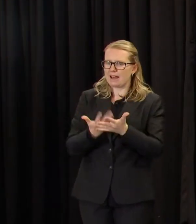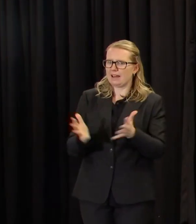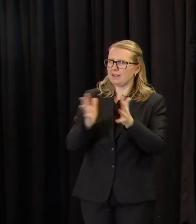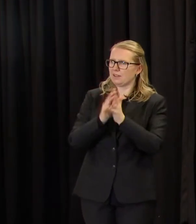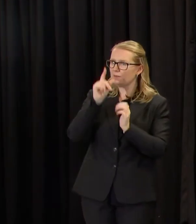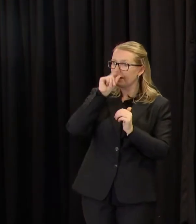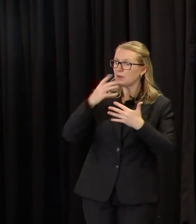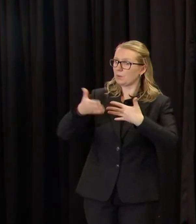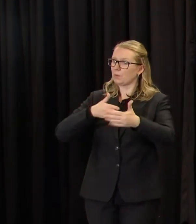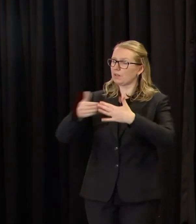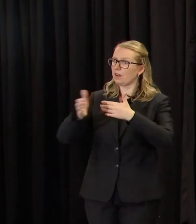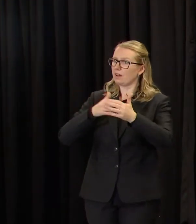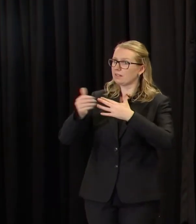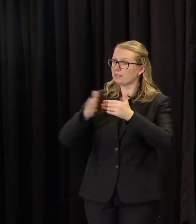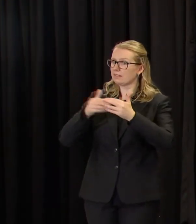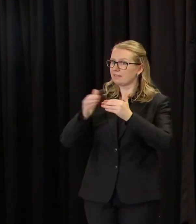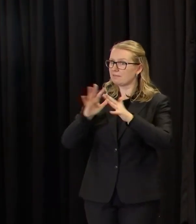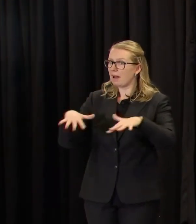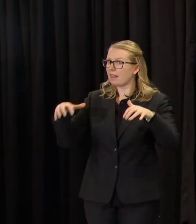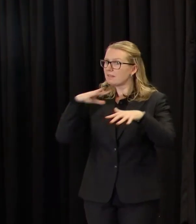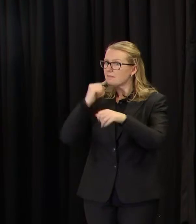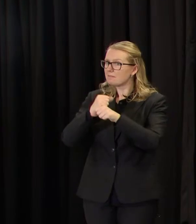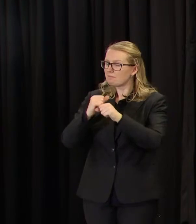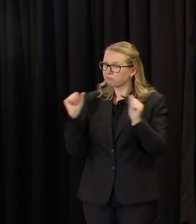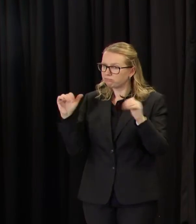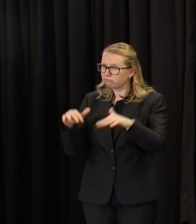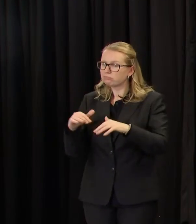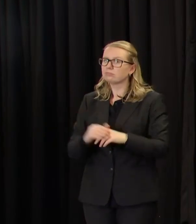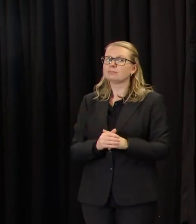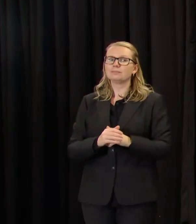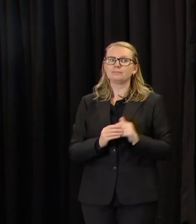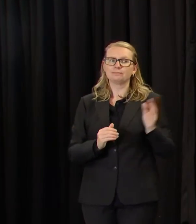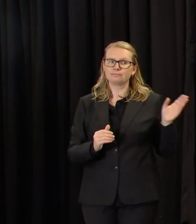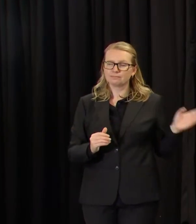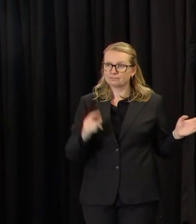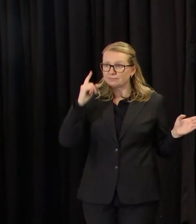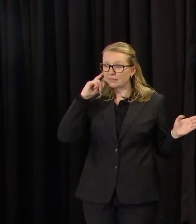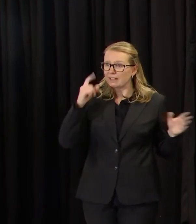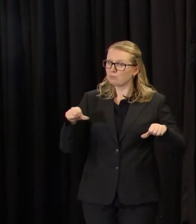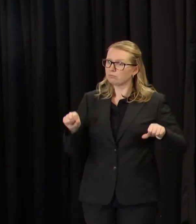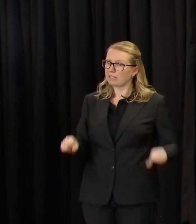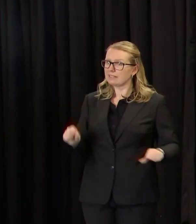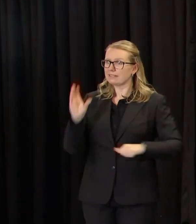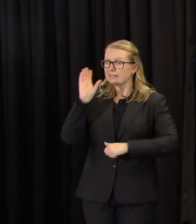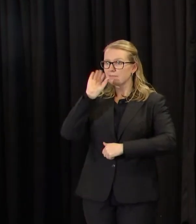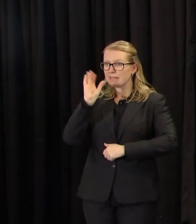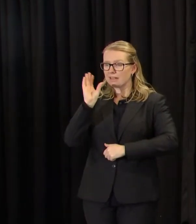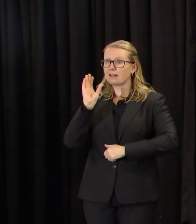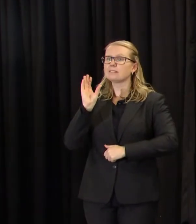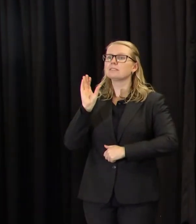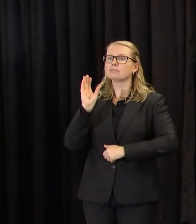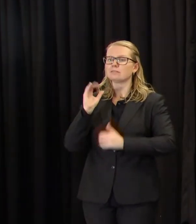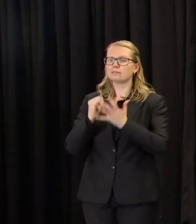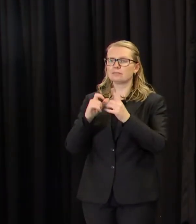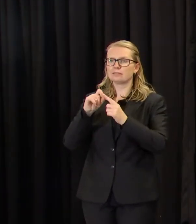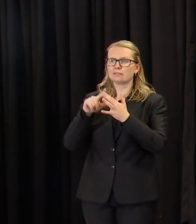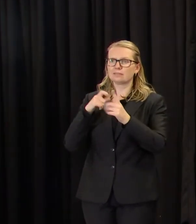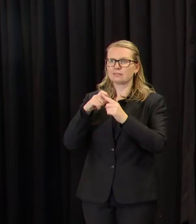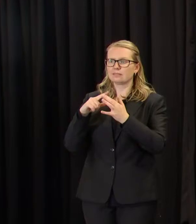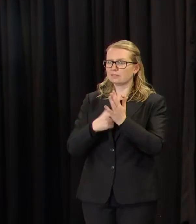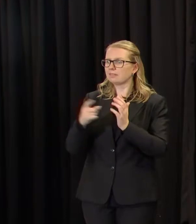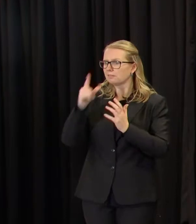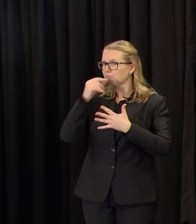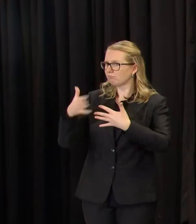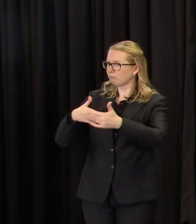conducted. What's your preference? My preference is that the Speaker and the President, who have time and indeed responsibility for these matters, get on and do whatever they